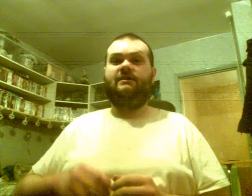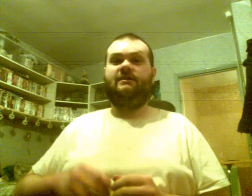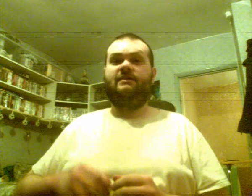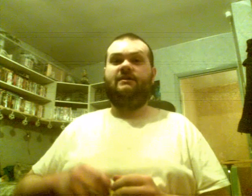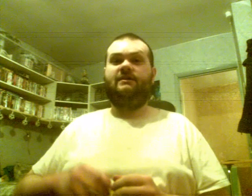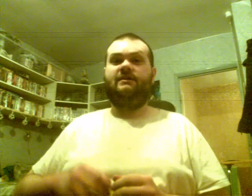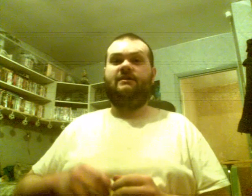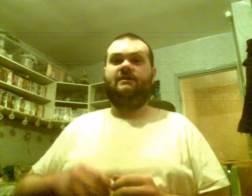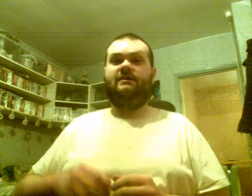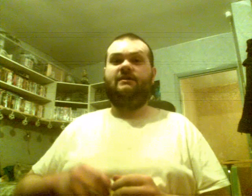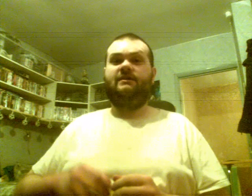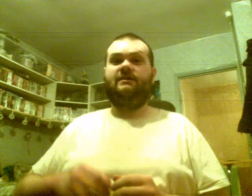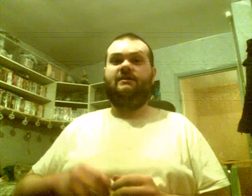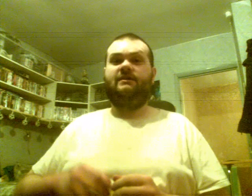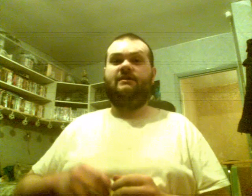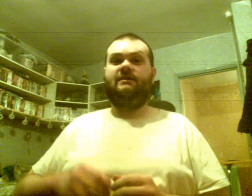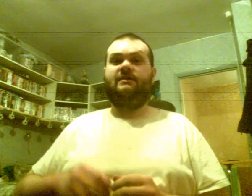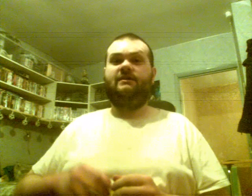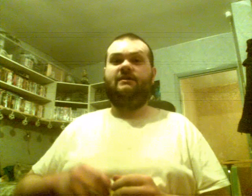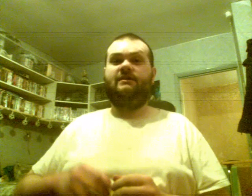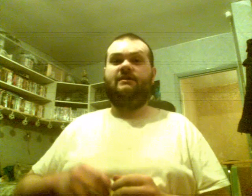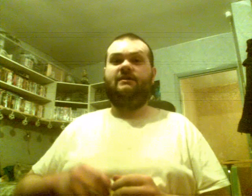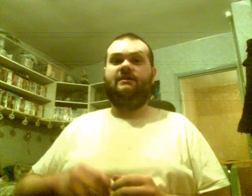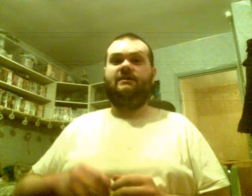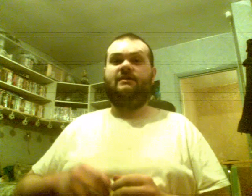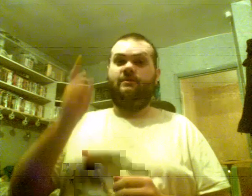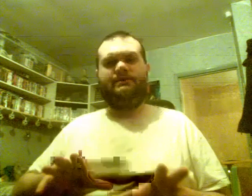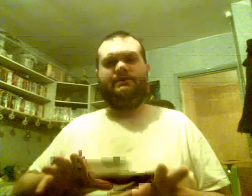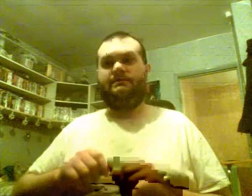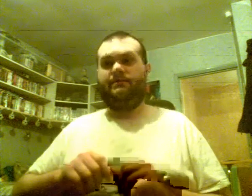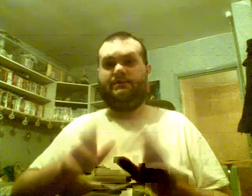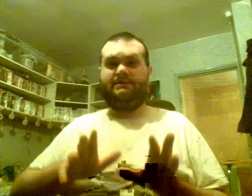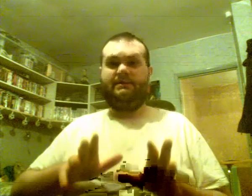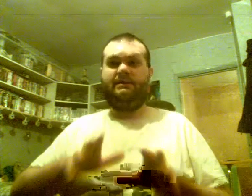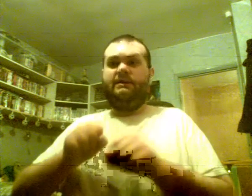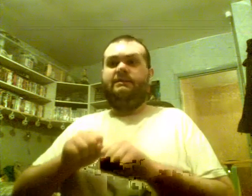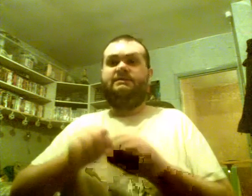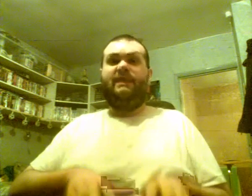item does it all. Kind of like a Swiss Army knife, I suppose. But the